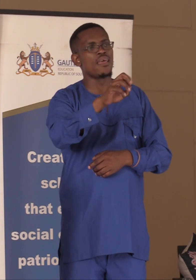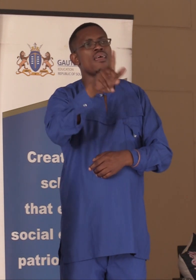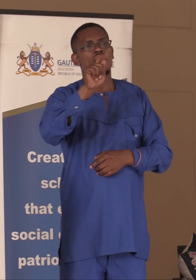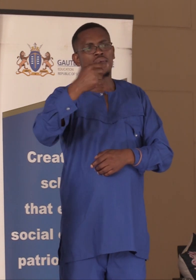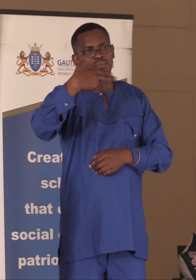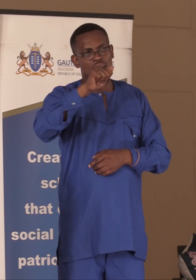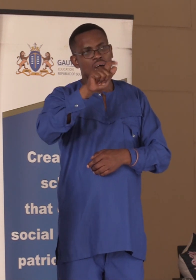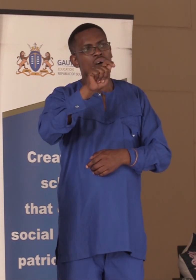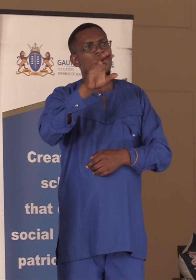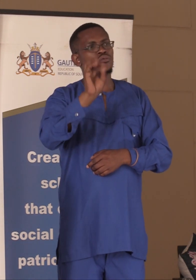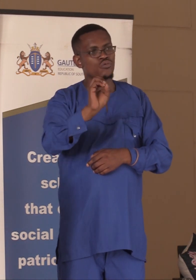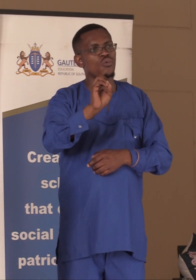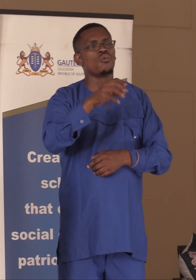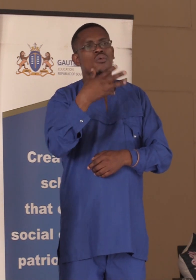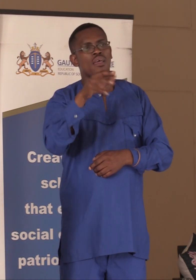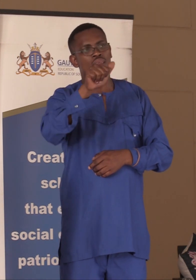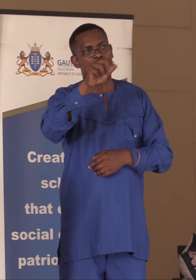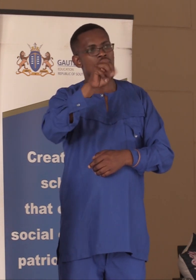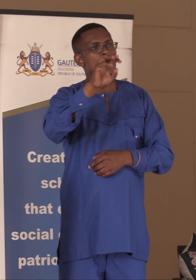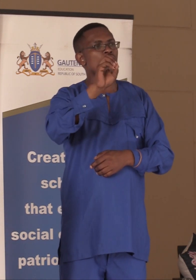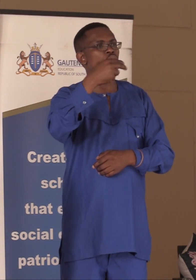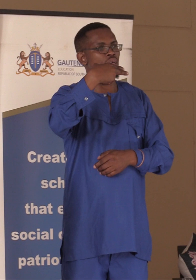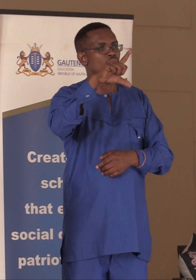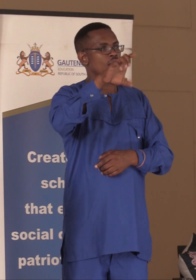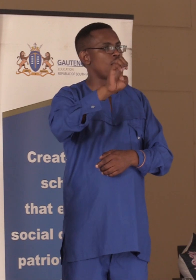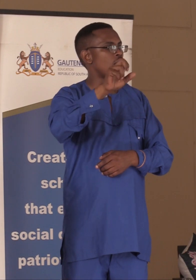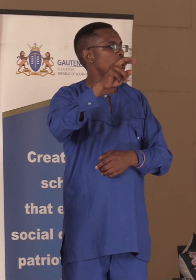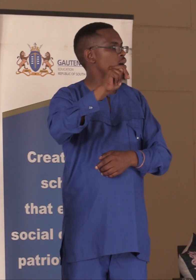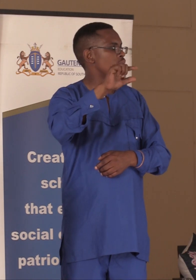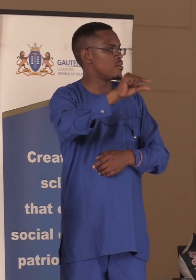Tato Seforane. Let's welcome them to the stage, ladies and gentlemen.